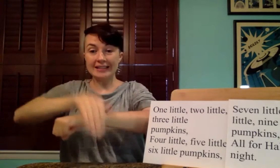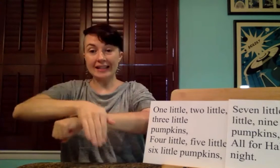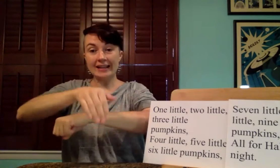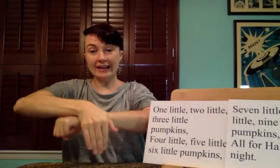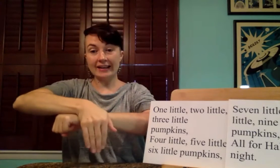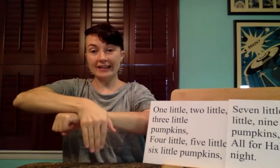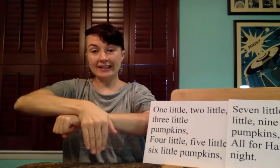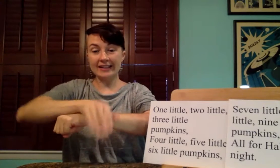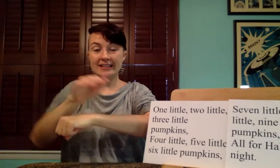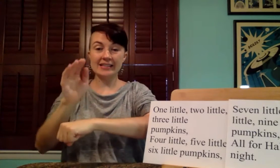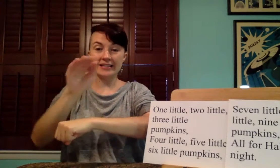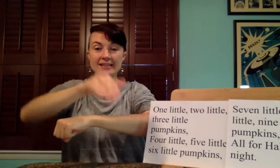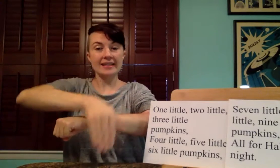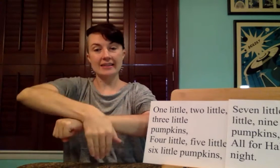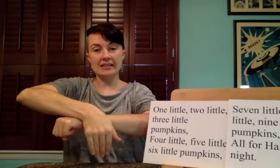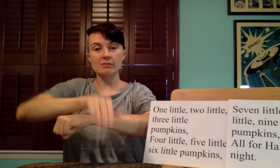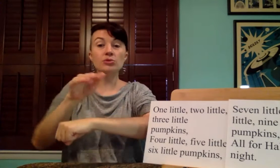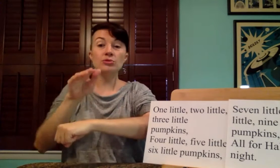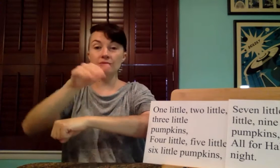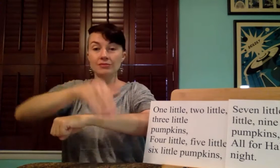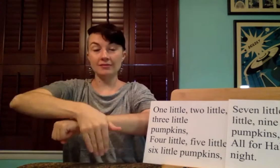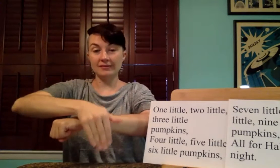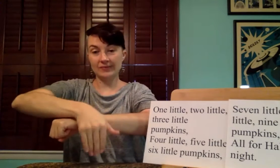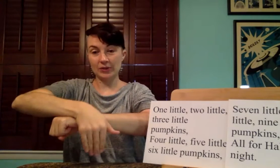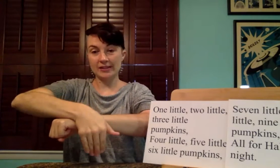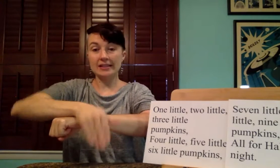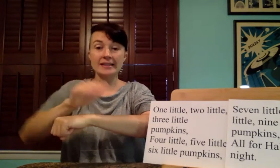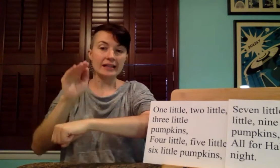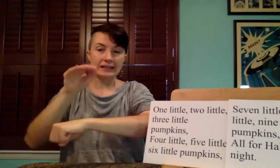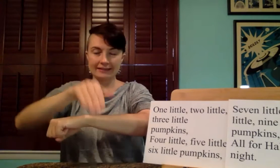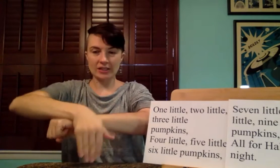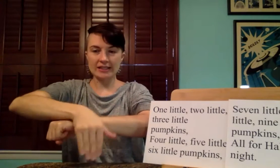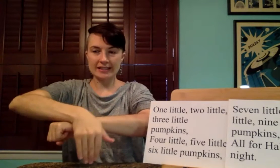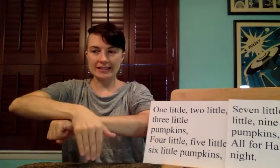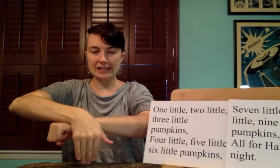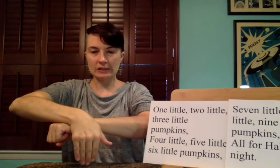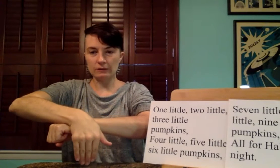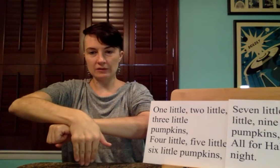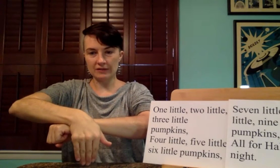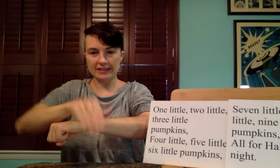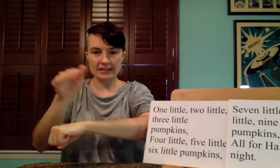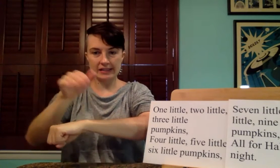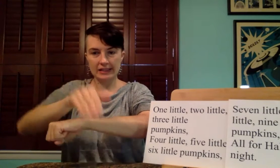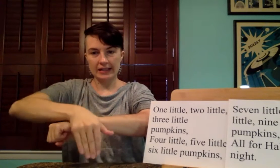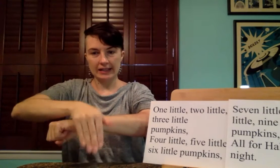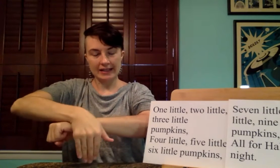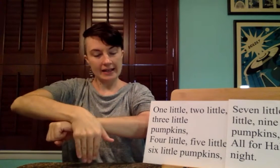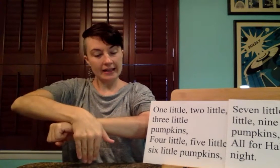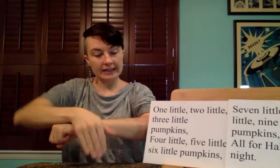Halloween night. This is like the moon, or the sun setting. Sorry, the sun setting over the horizon.